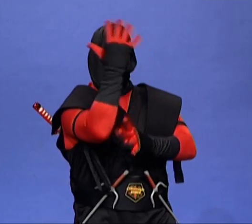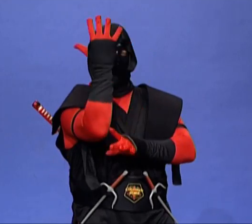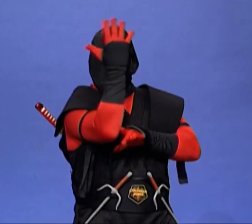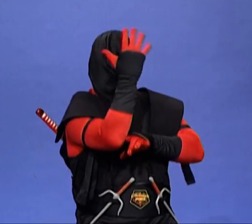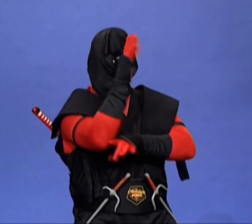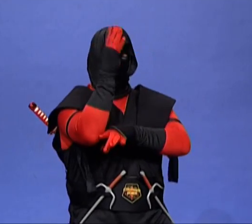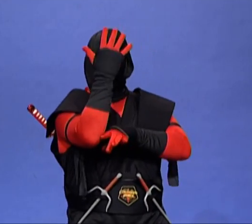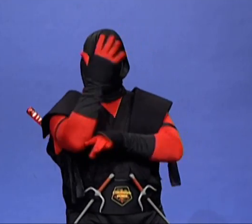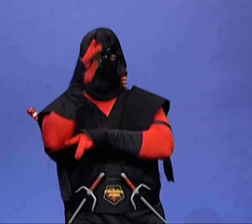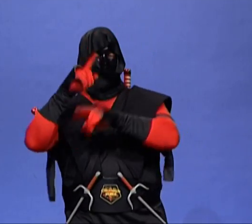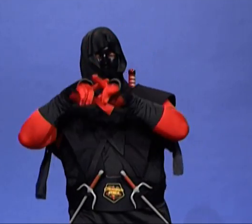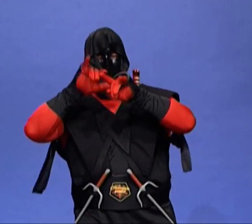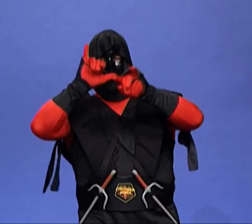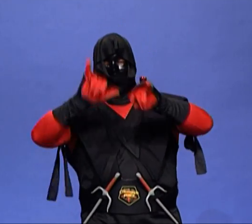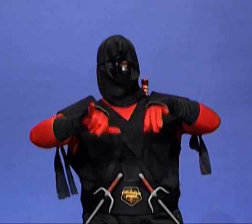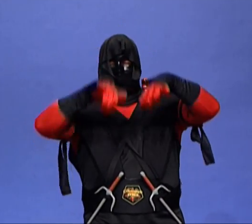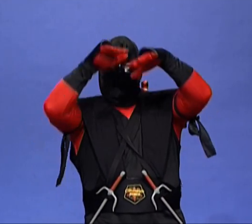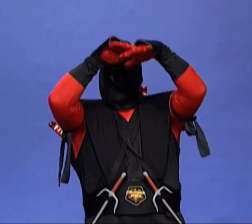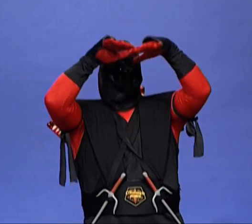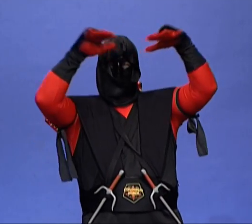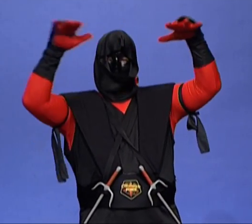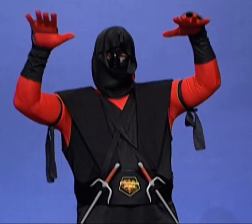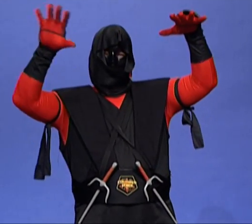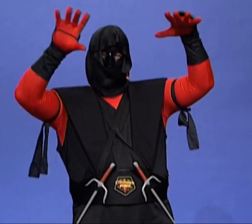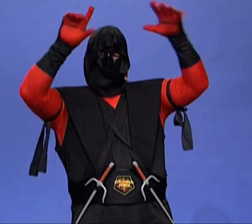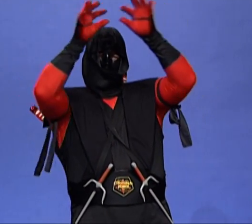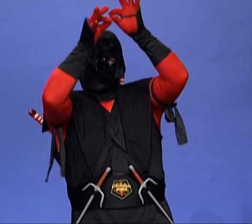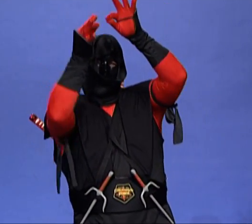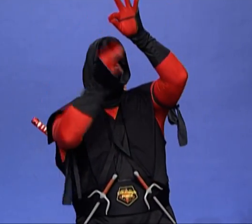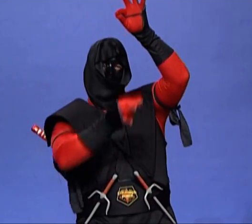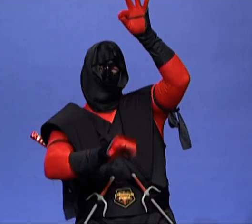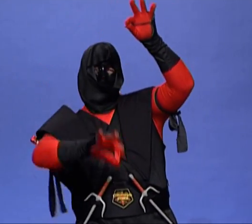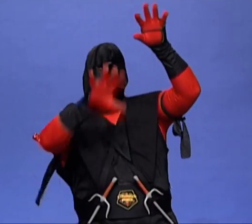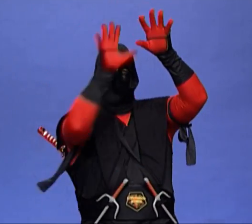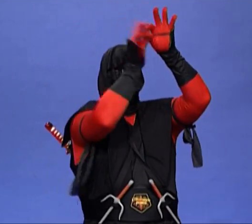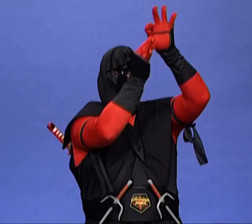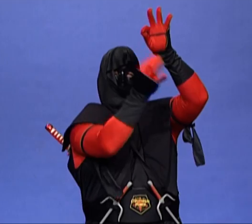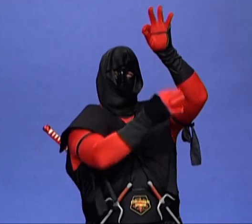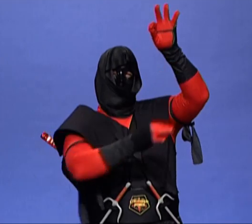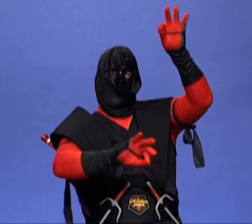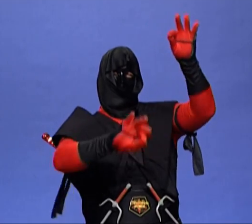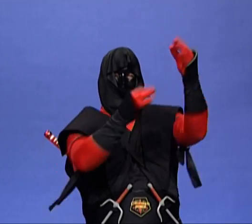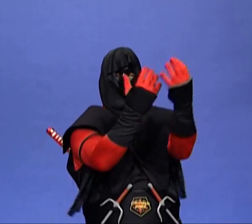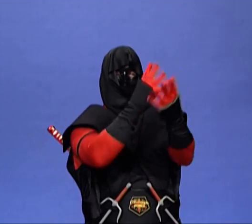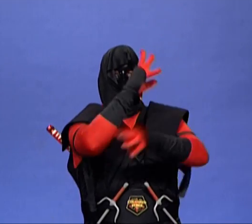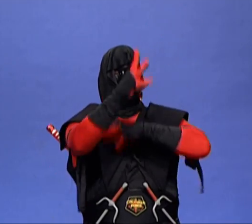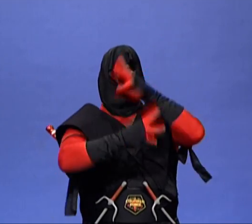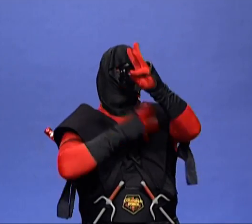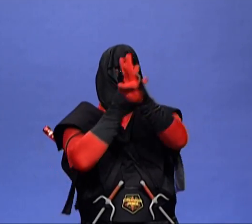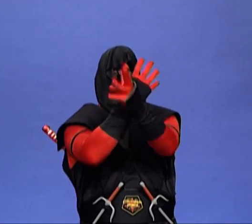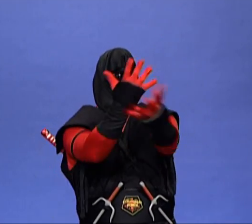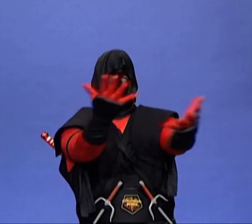And grew until his ceiling hung with vines and the walls became the world all around